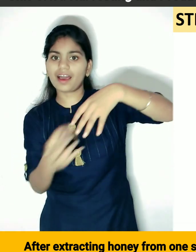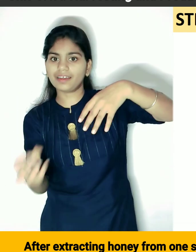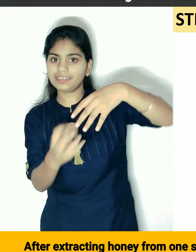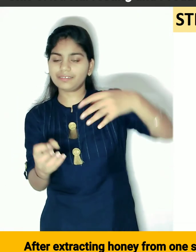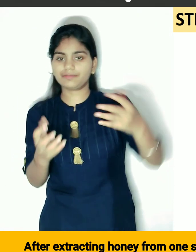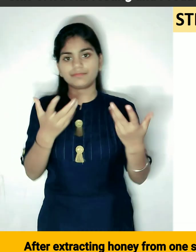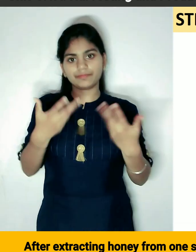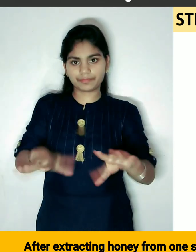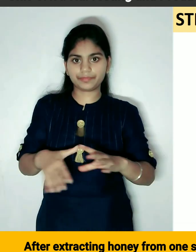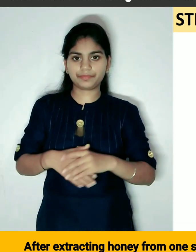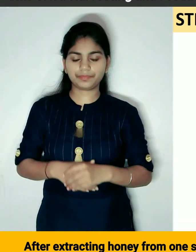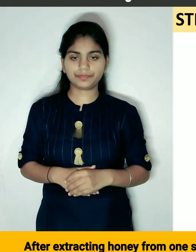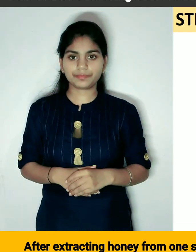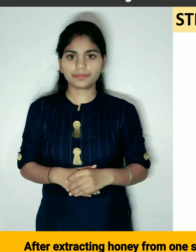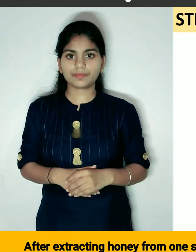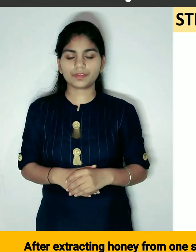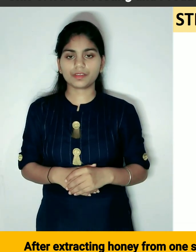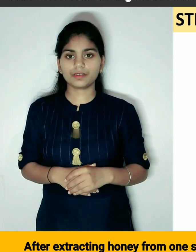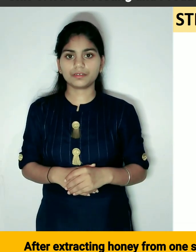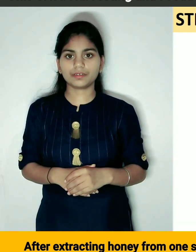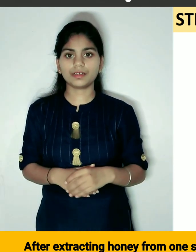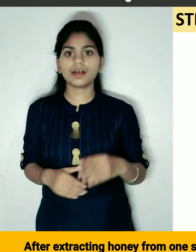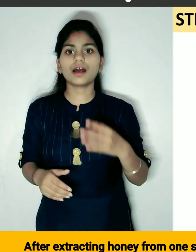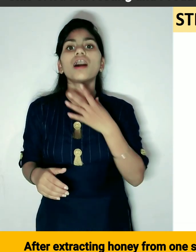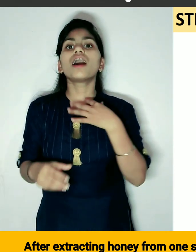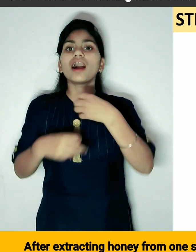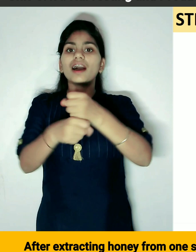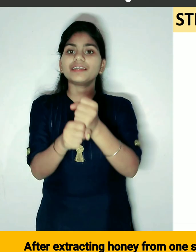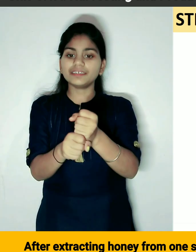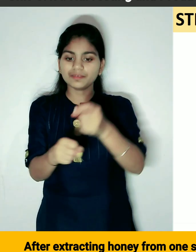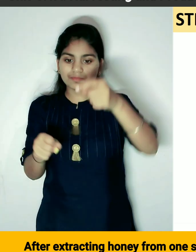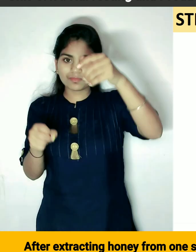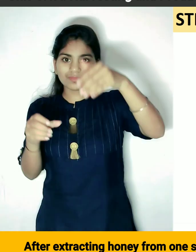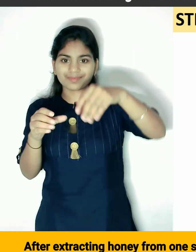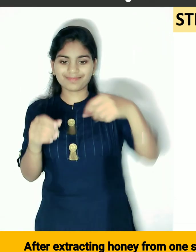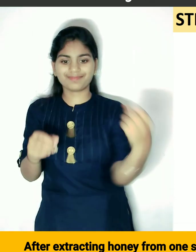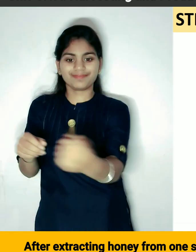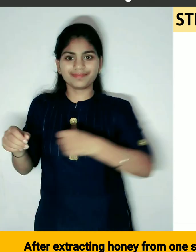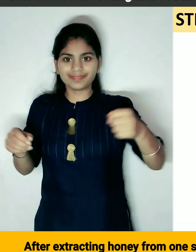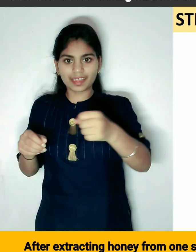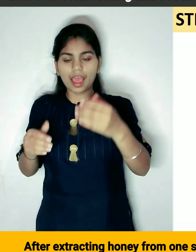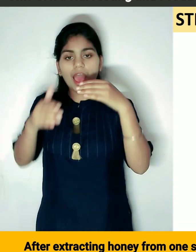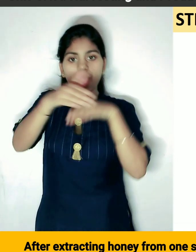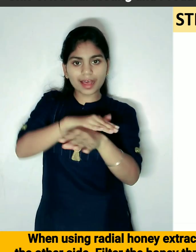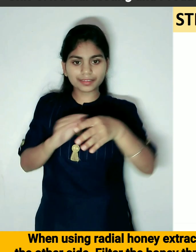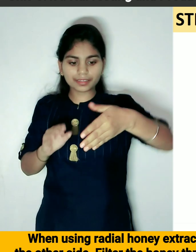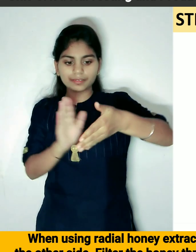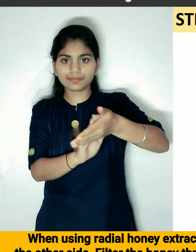Put uncaped honeycombs into the honey extractor.